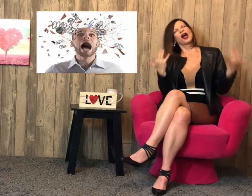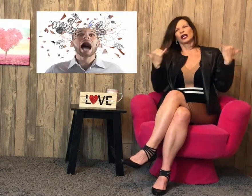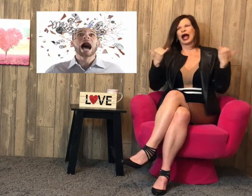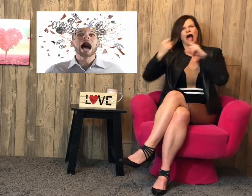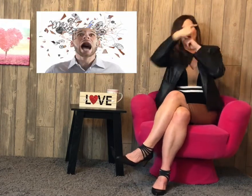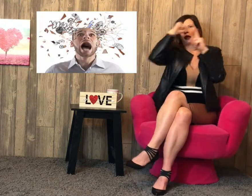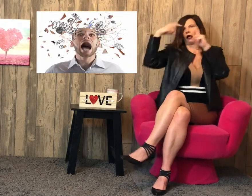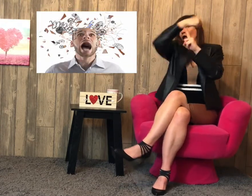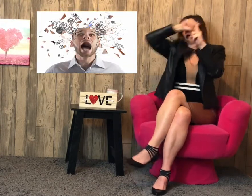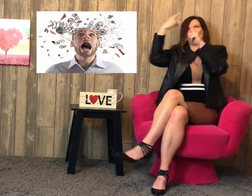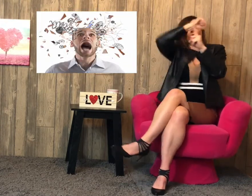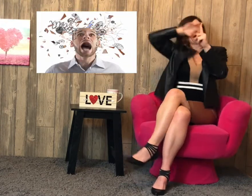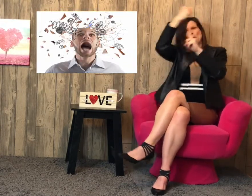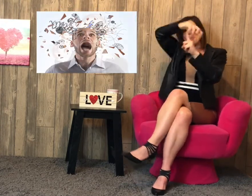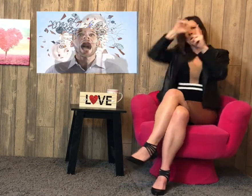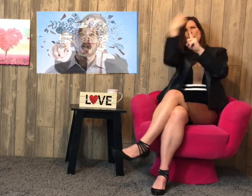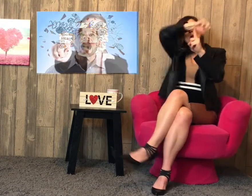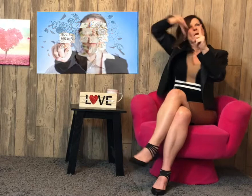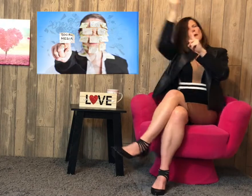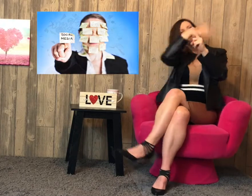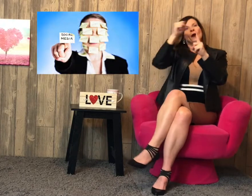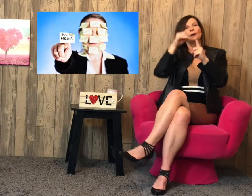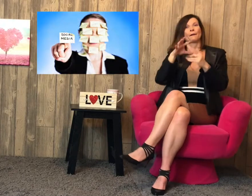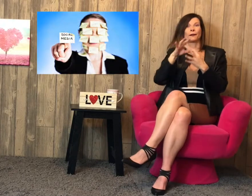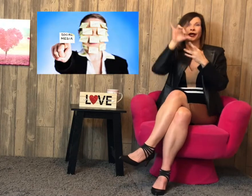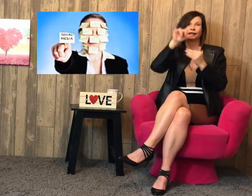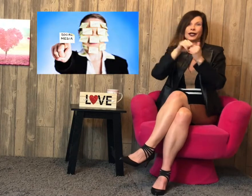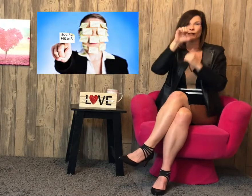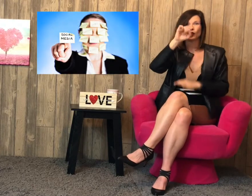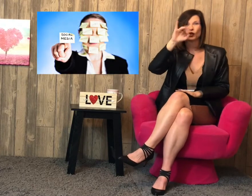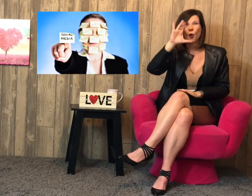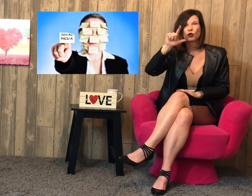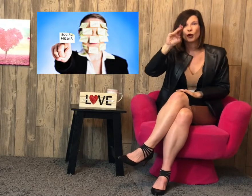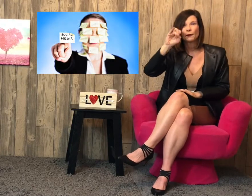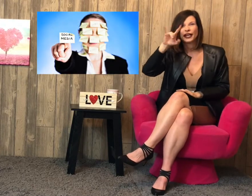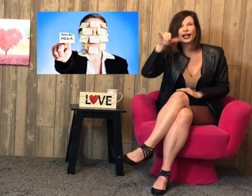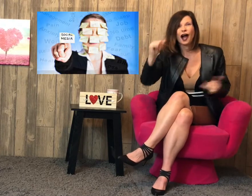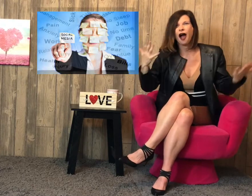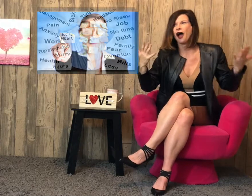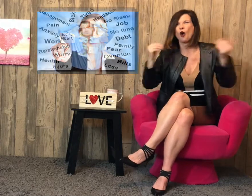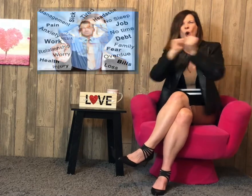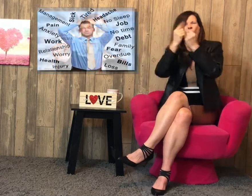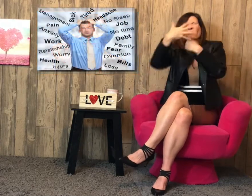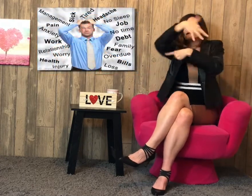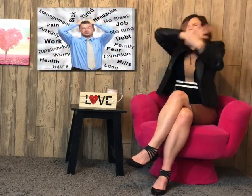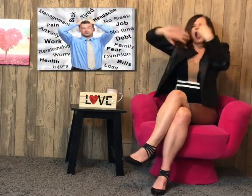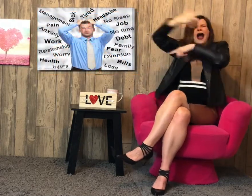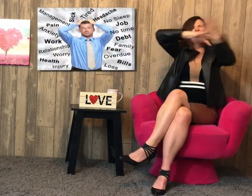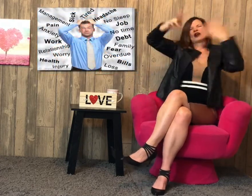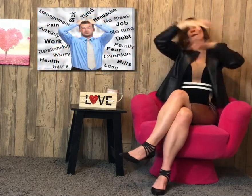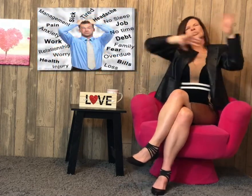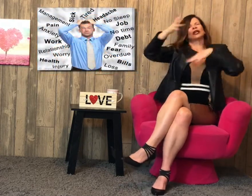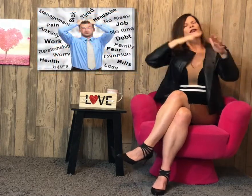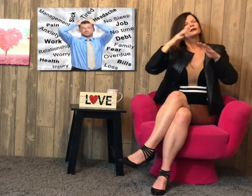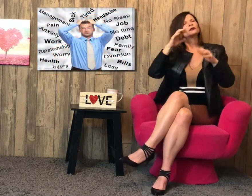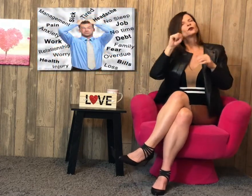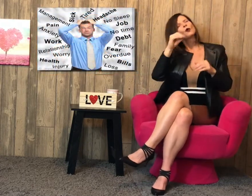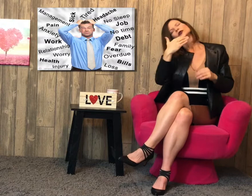felt more at ease. Now we have triggers everywhere, especially with social media. So many stressful